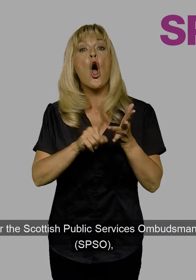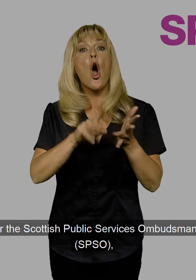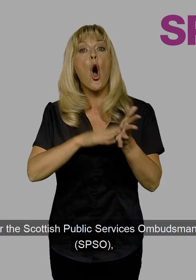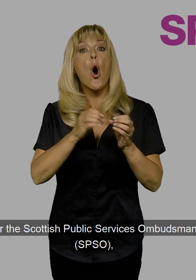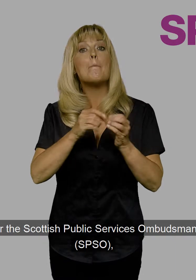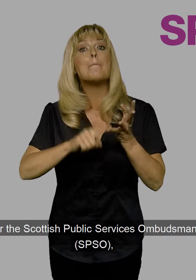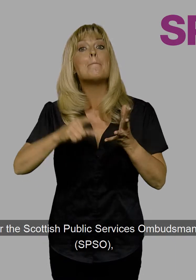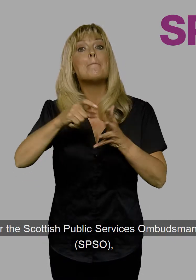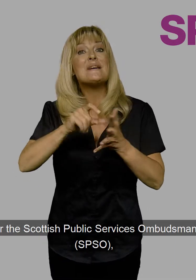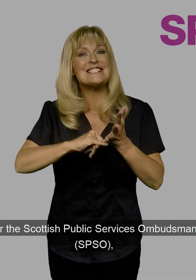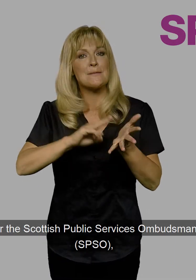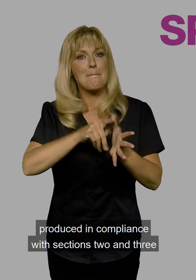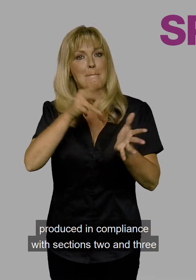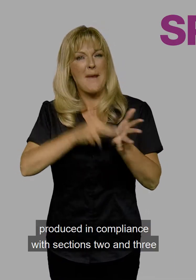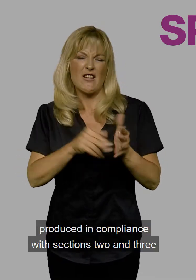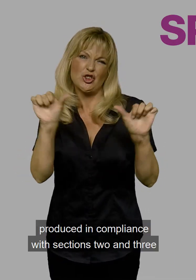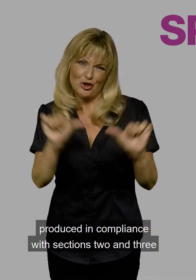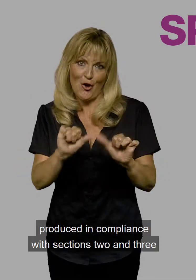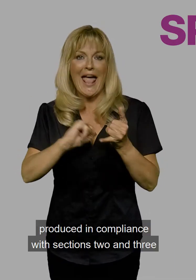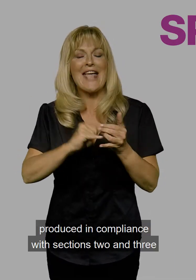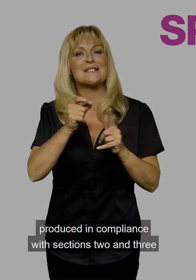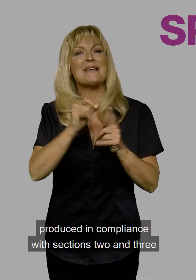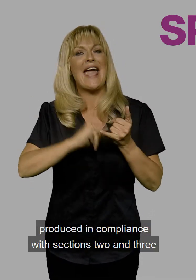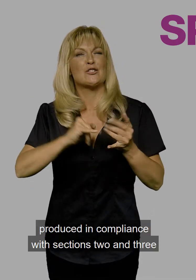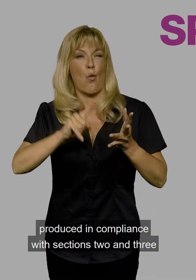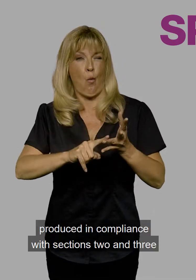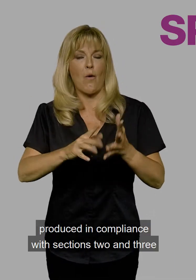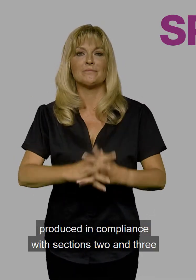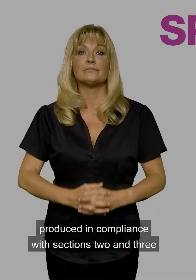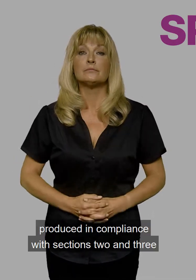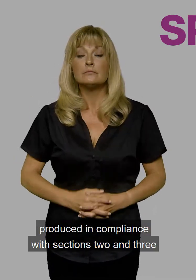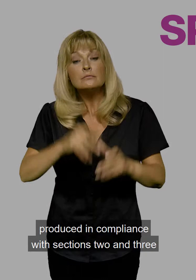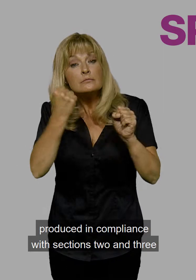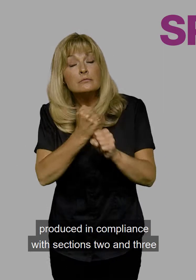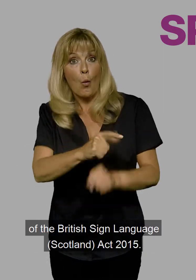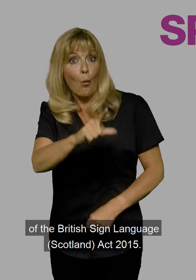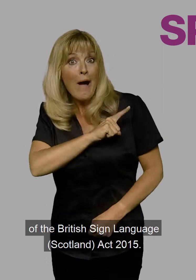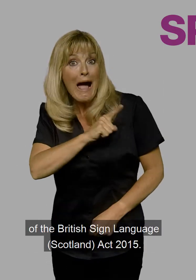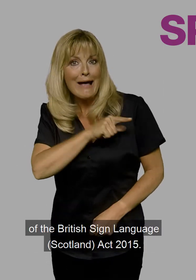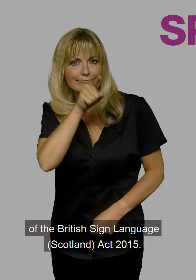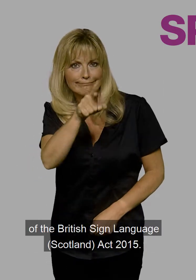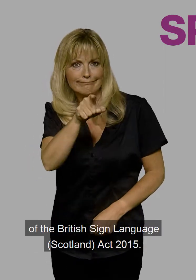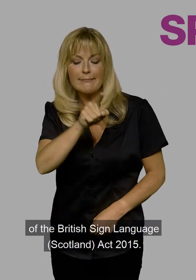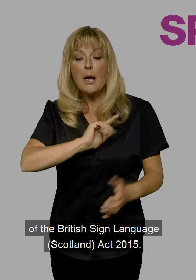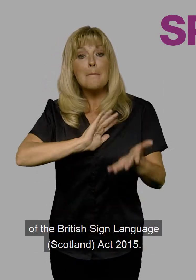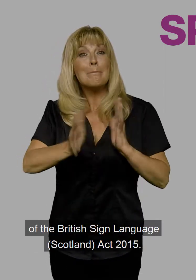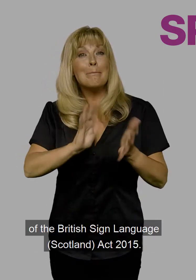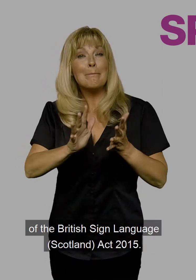Ombudsman SPSO, produced in compliance with Sections 2 and 3 of the British Sign Language Scotland